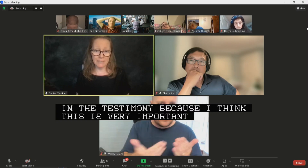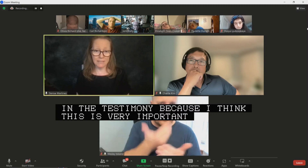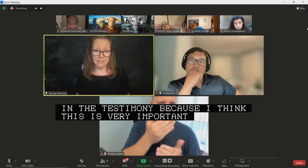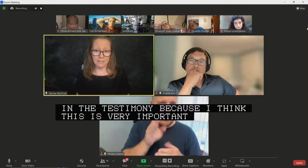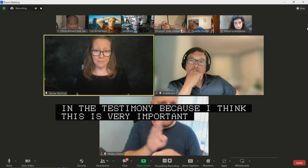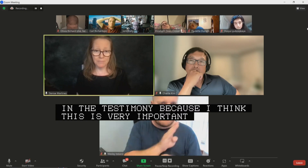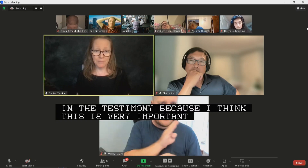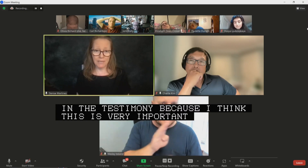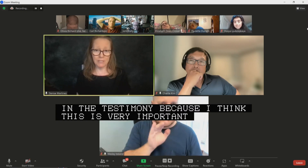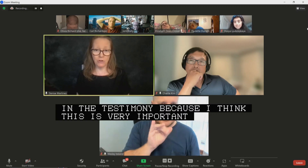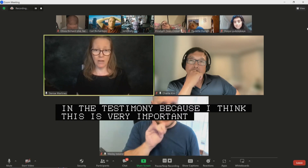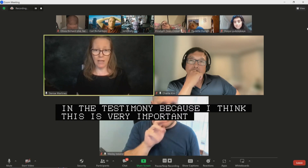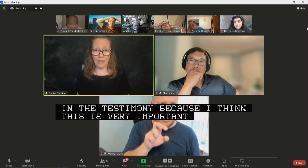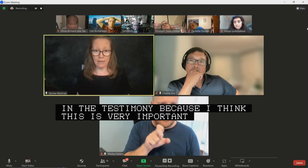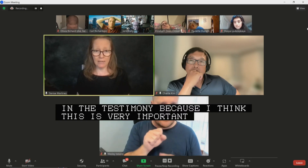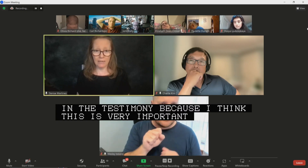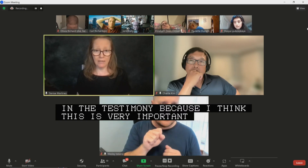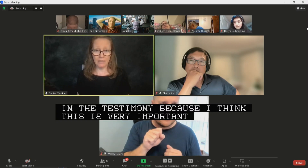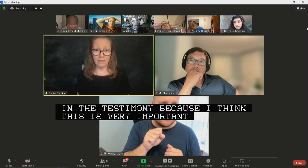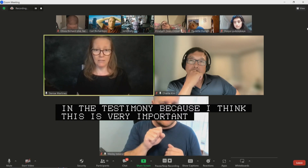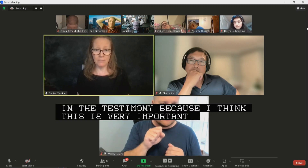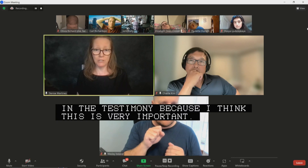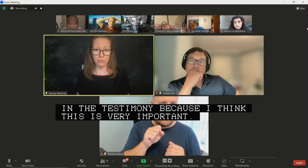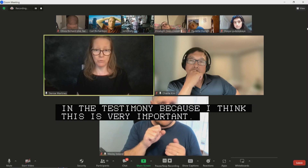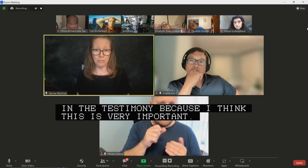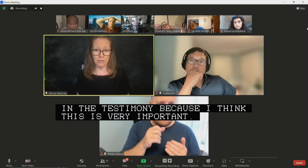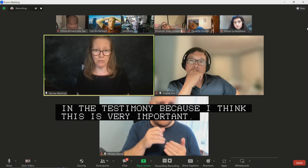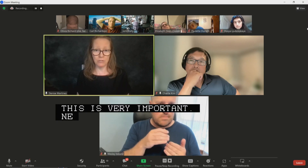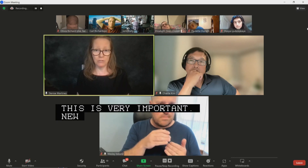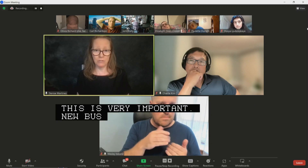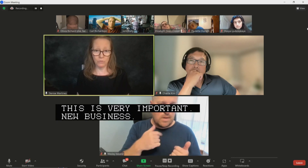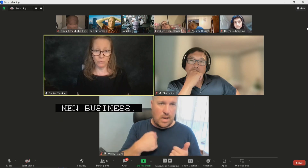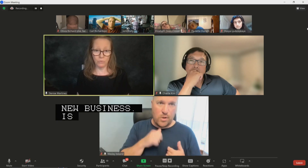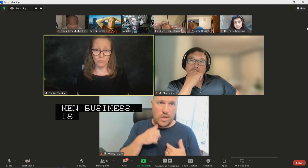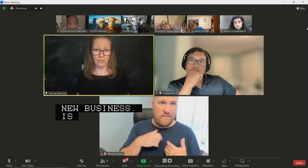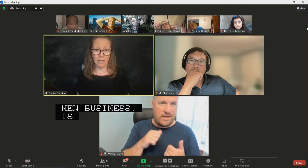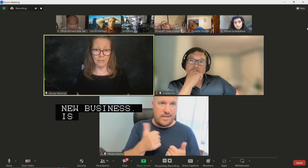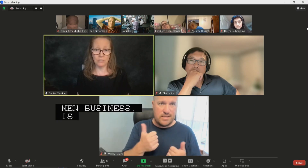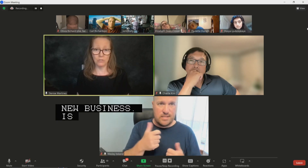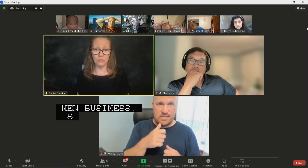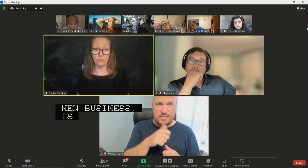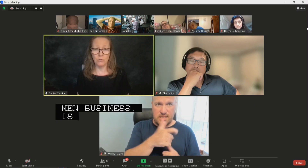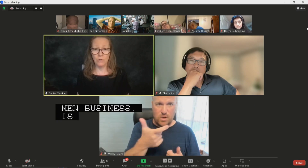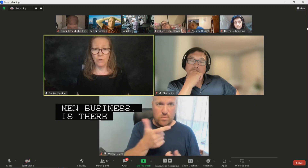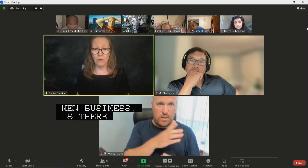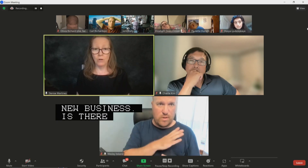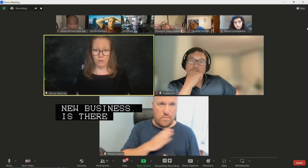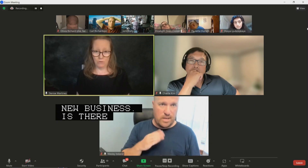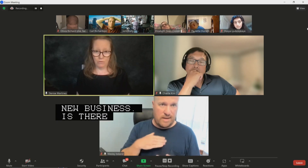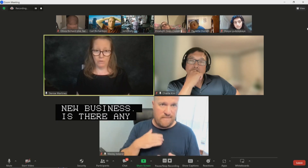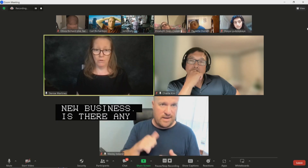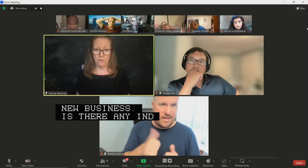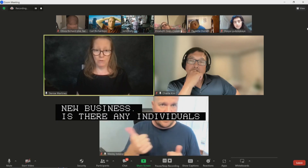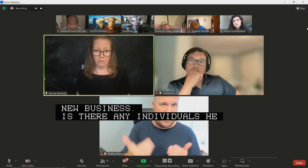New business. Is there any individuals here who would like to